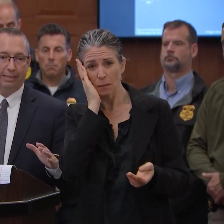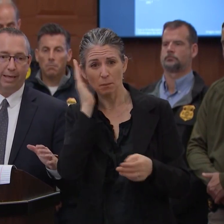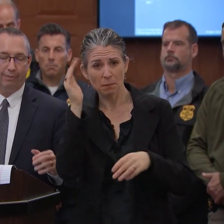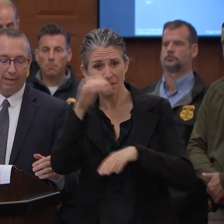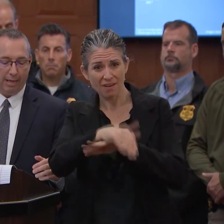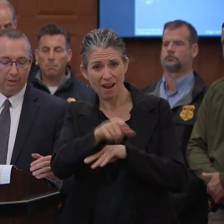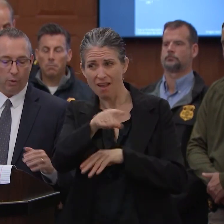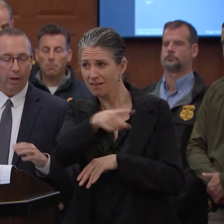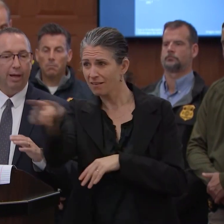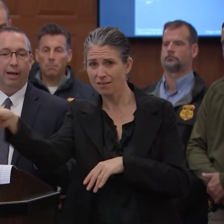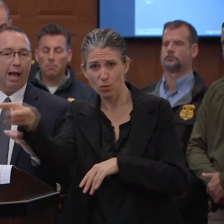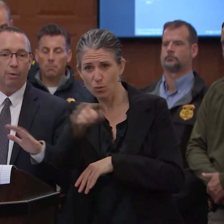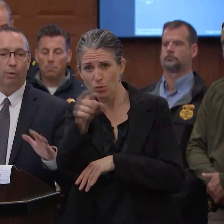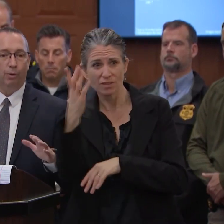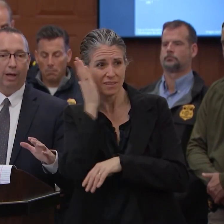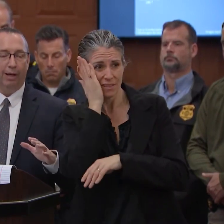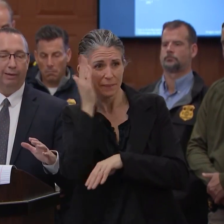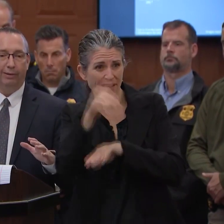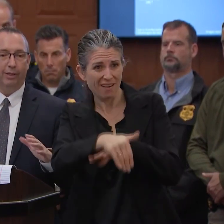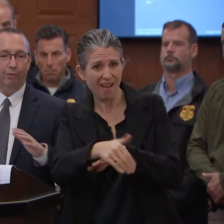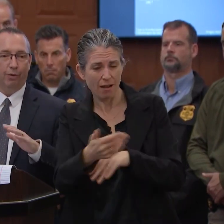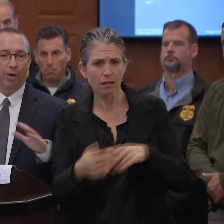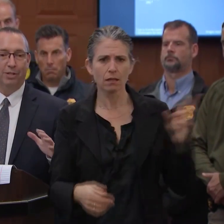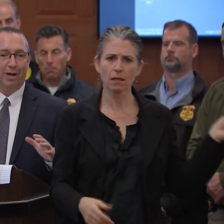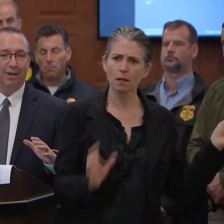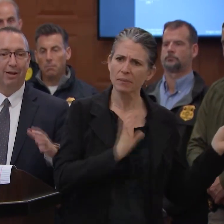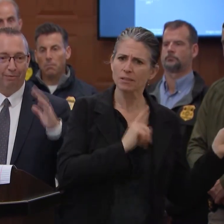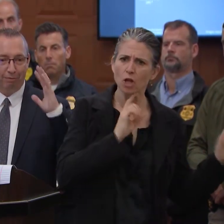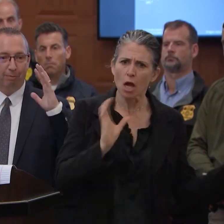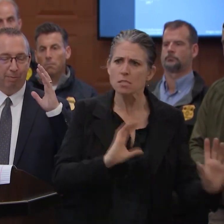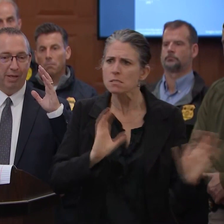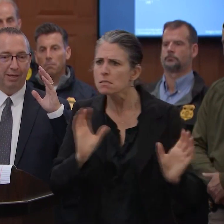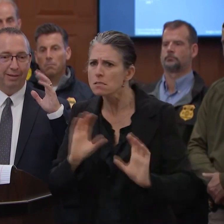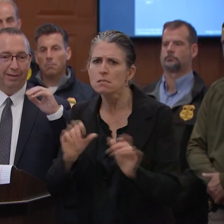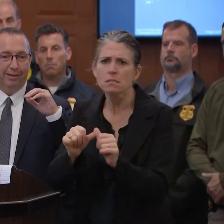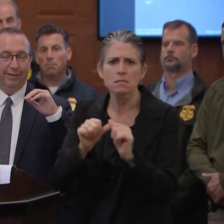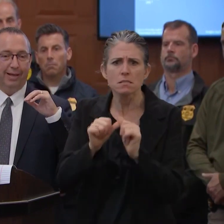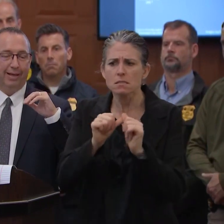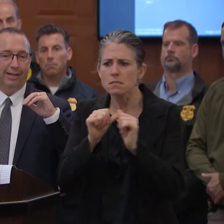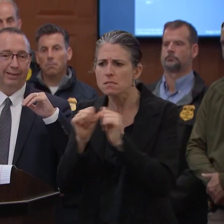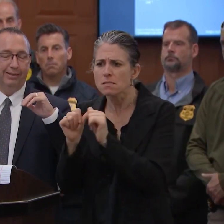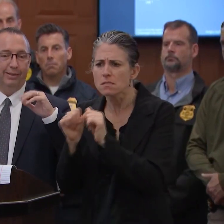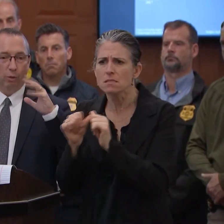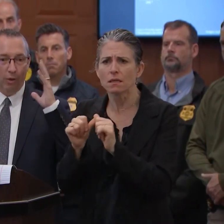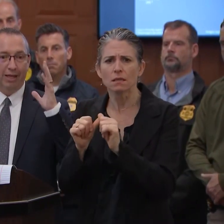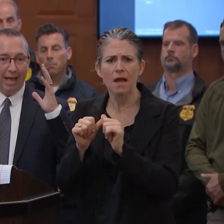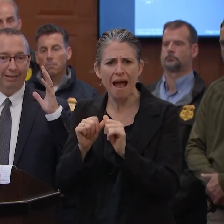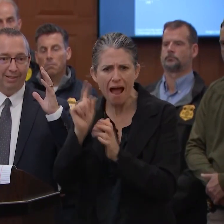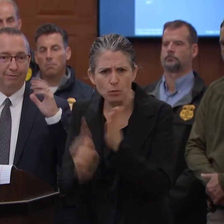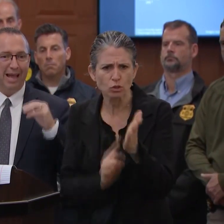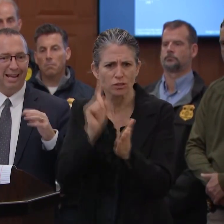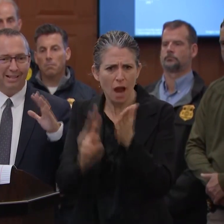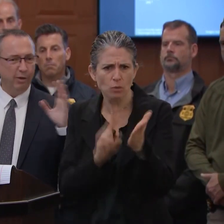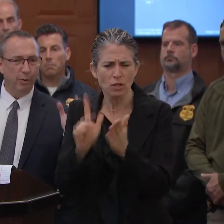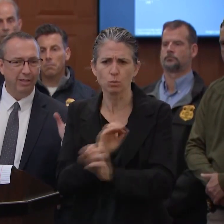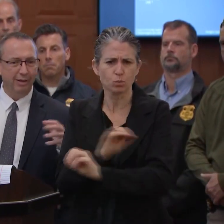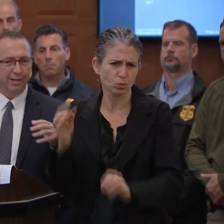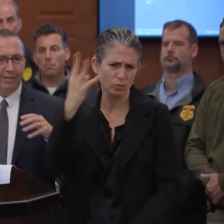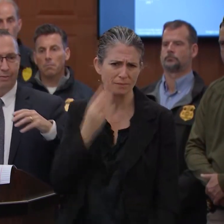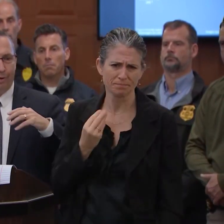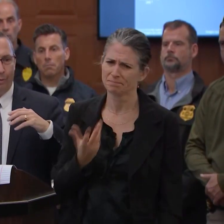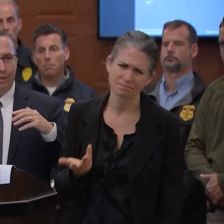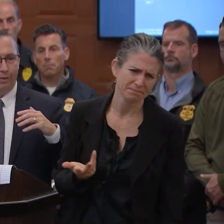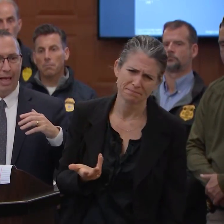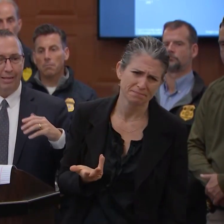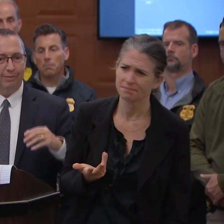everybody's safe. So I will, for the rest of my life, be looking at this event and saying, could we done